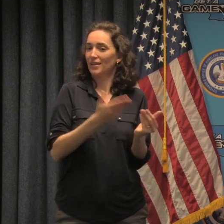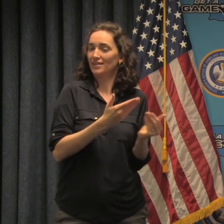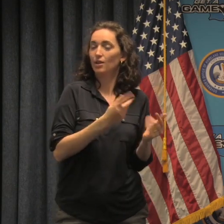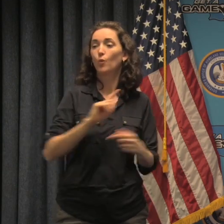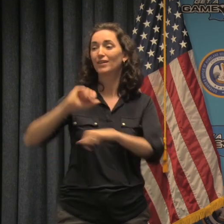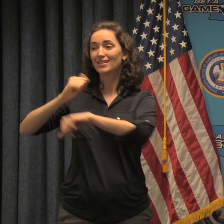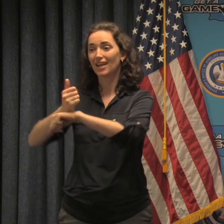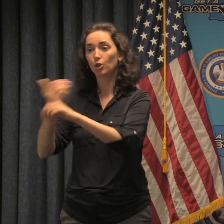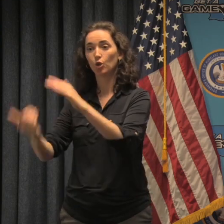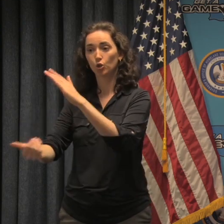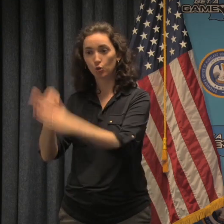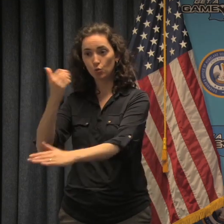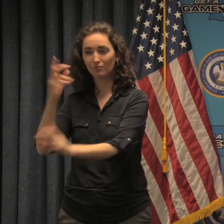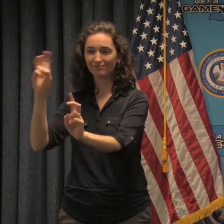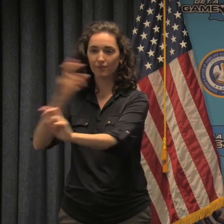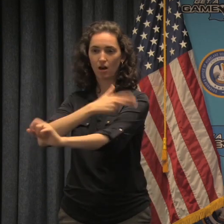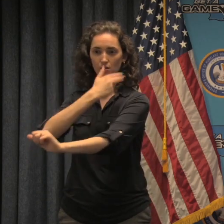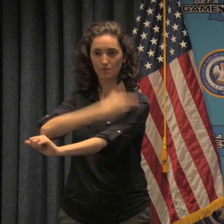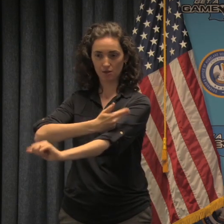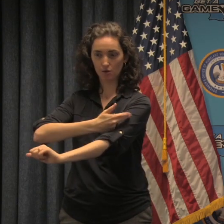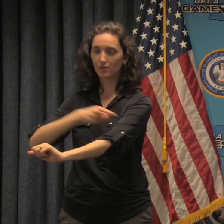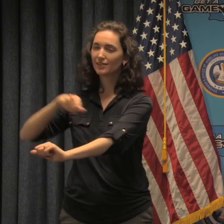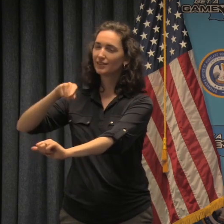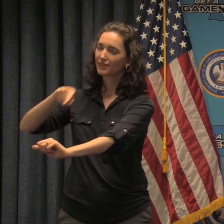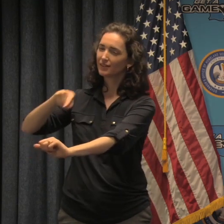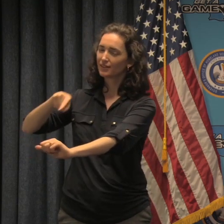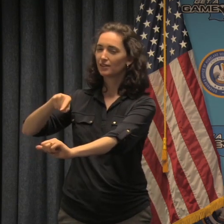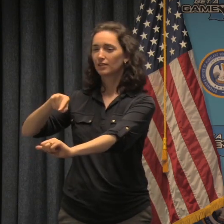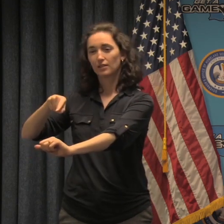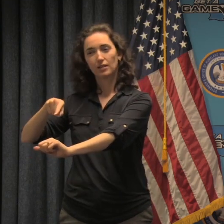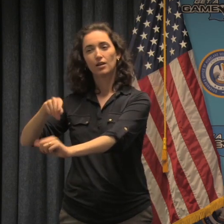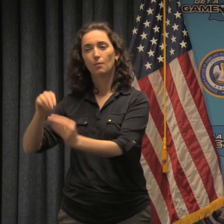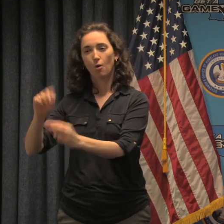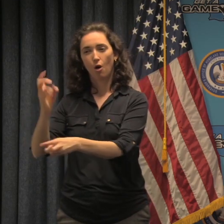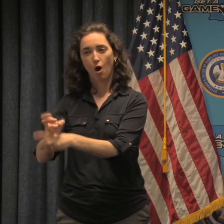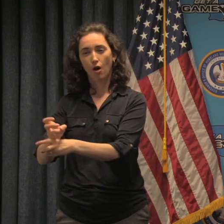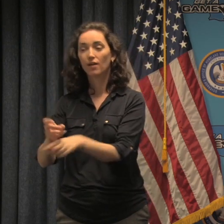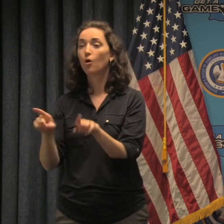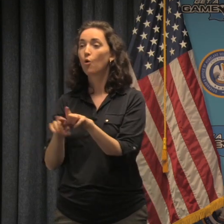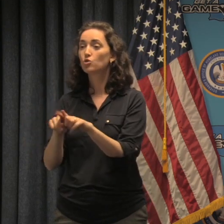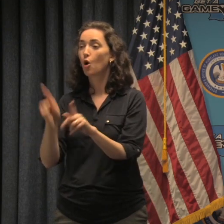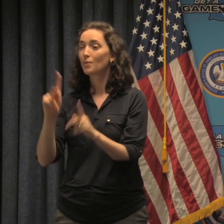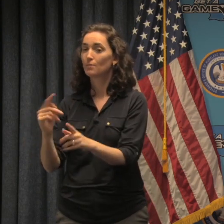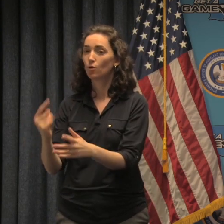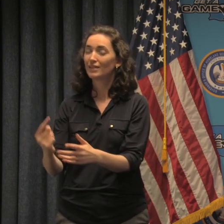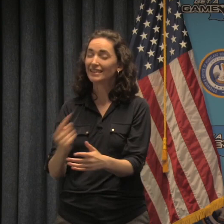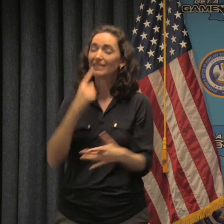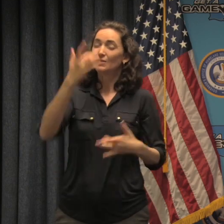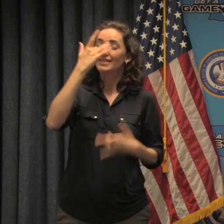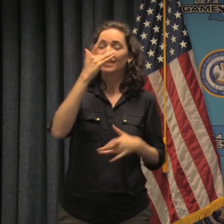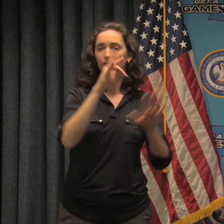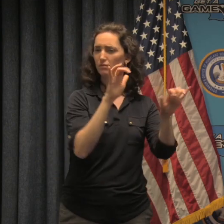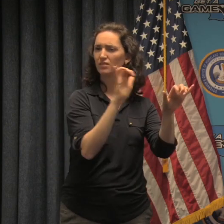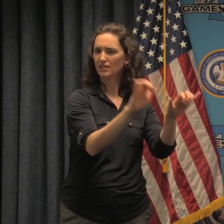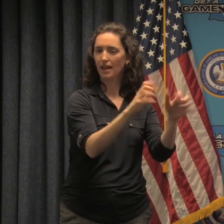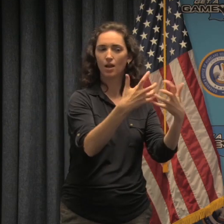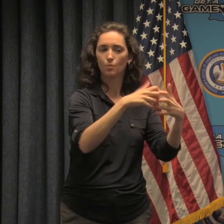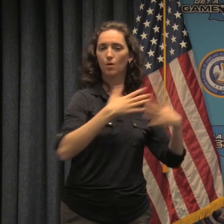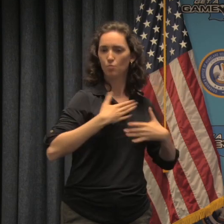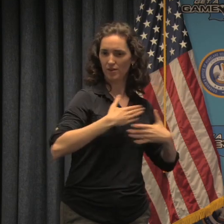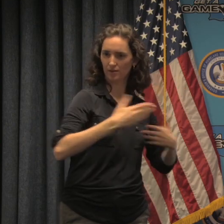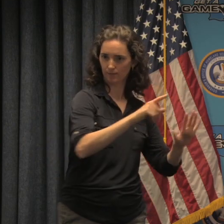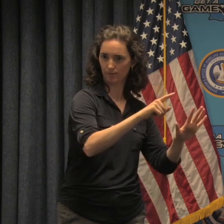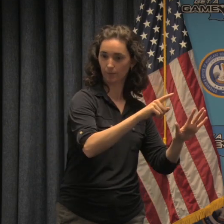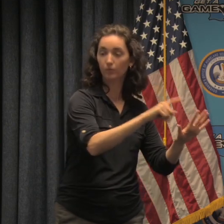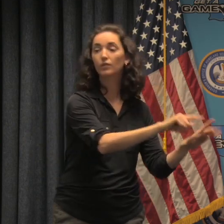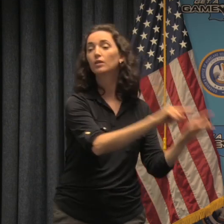when it becomes really, really difficult, and that's also why those will be the less acute, non-fragile patients who don't need to be on a ventilator. They're not yet ready